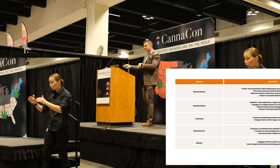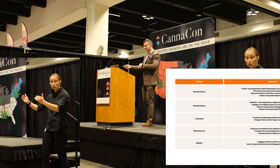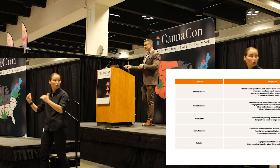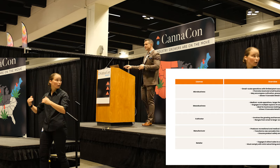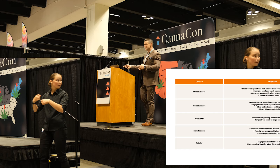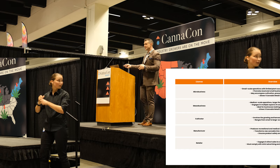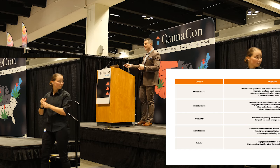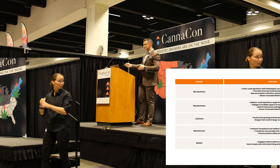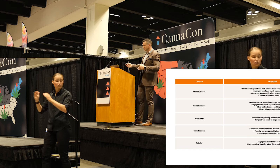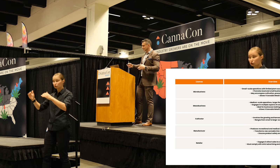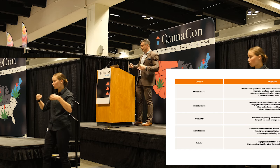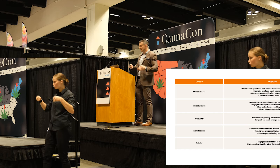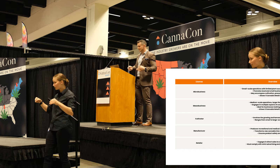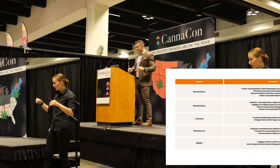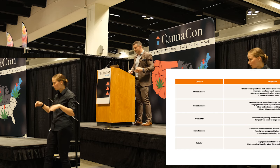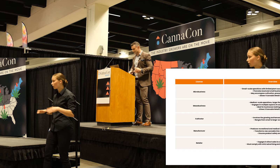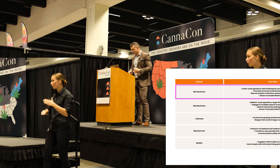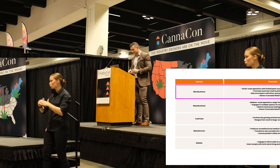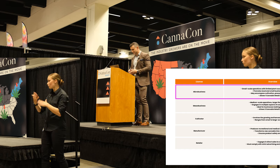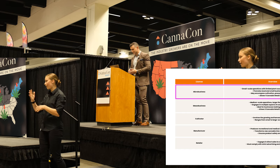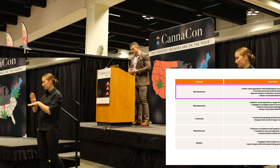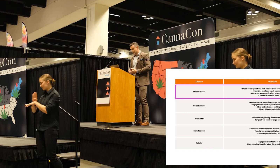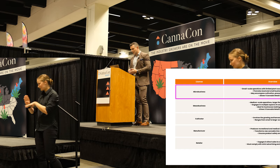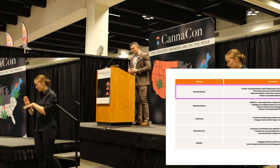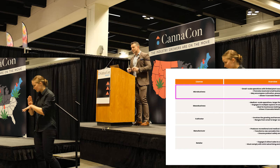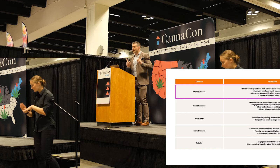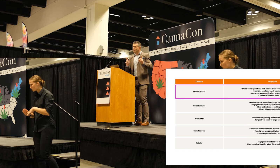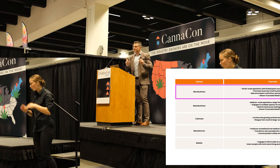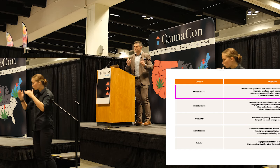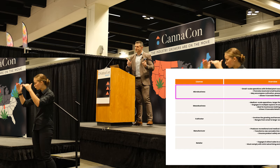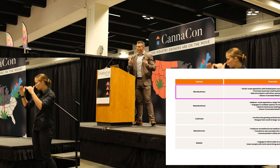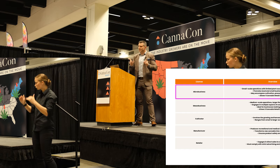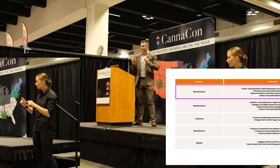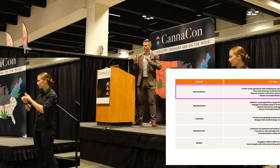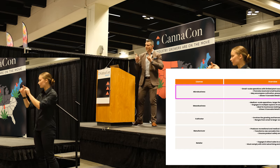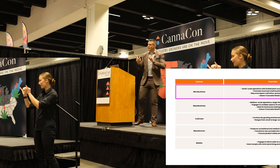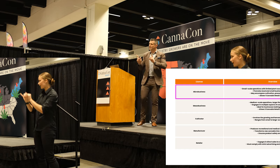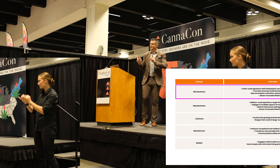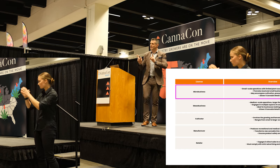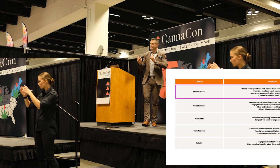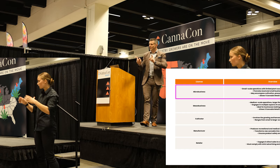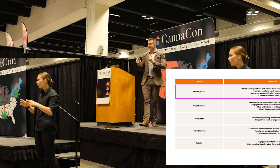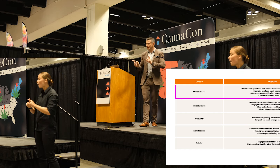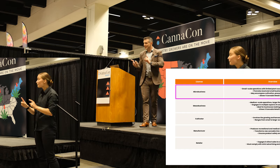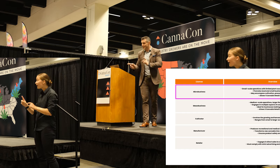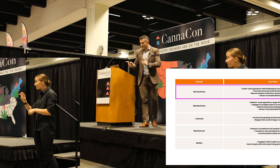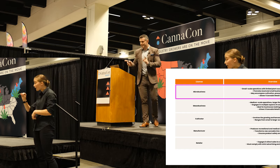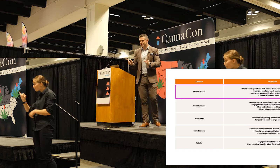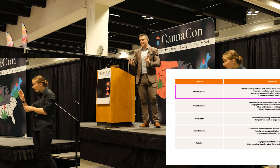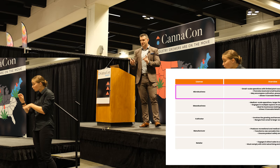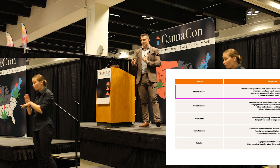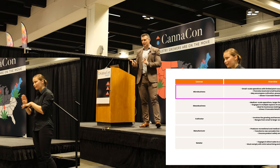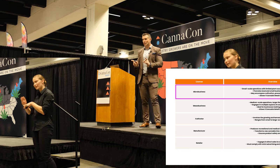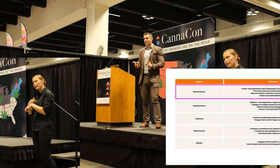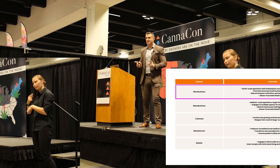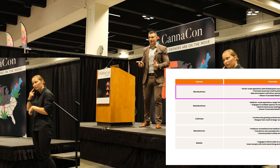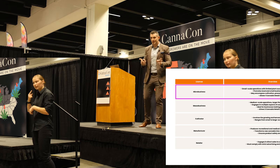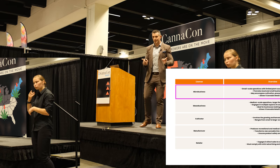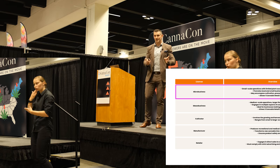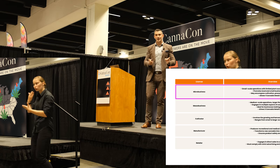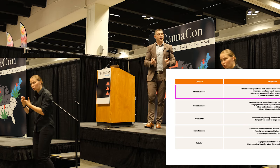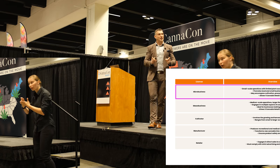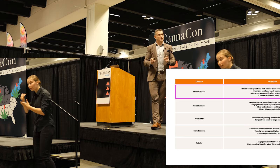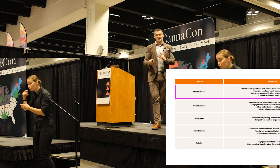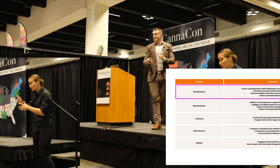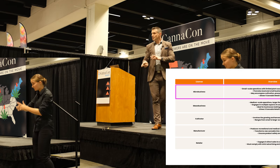for five businesses at that particular license level. But the micro business is one that I'm very, very, very keen on, especially if you are a